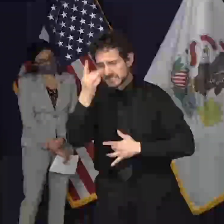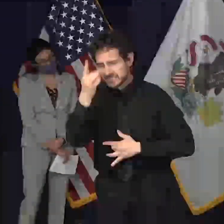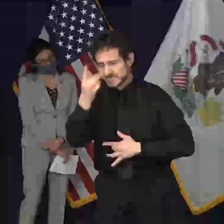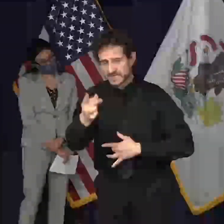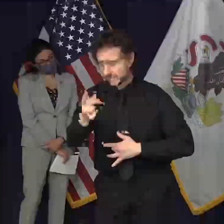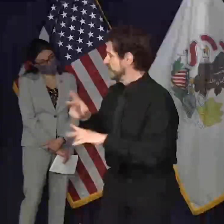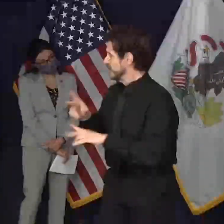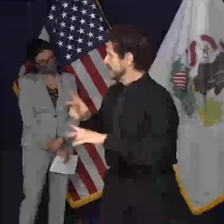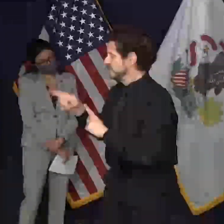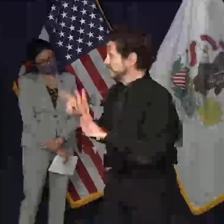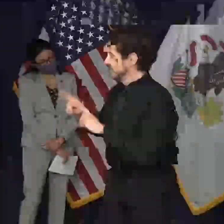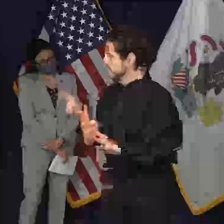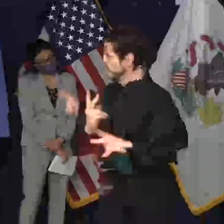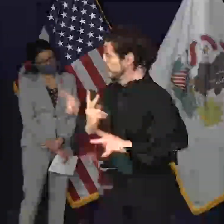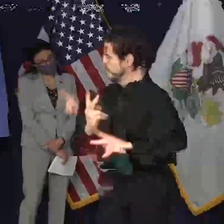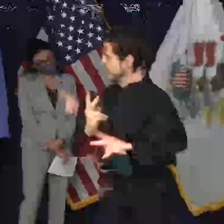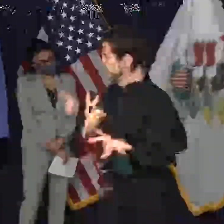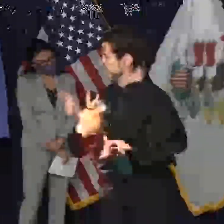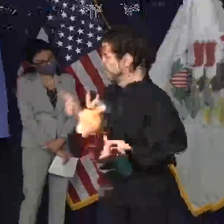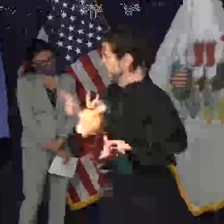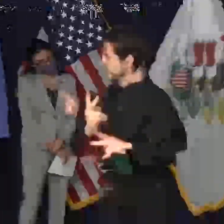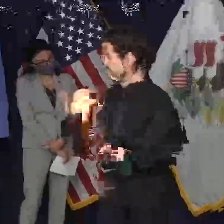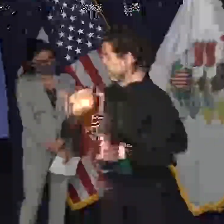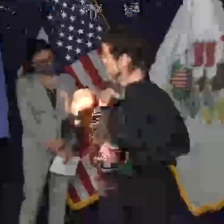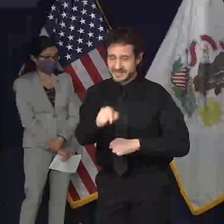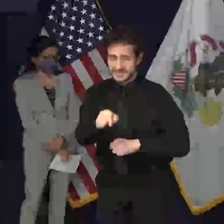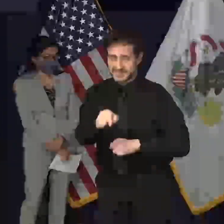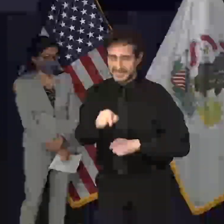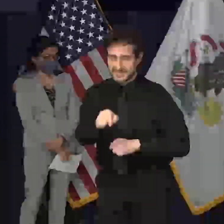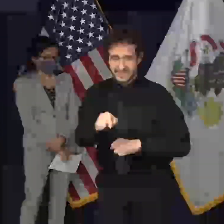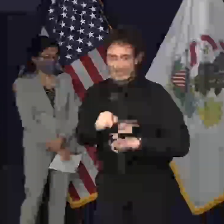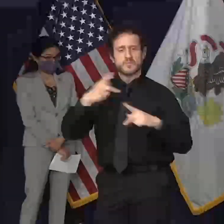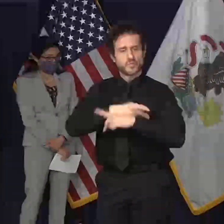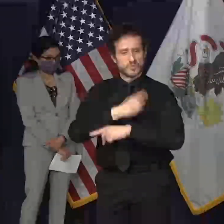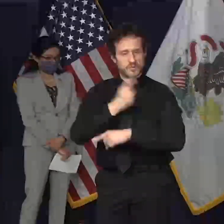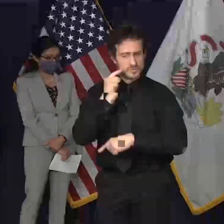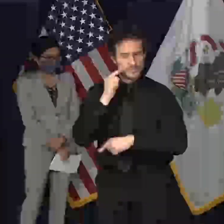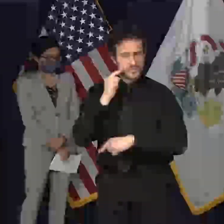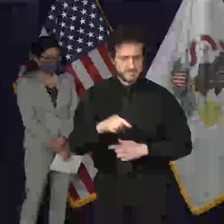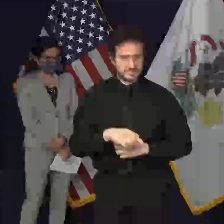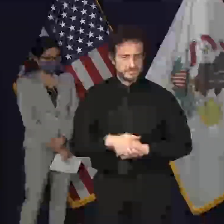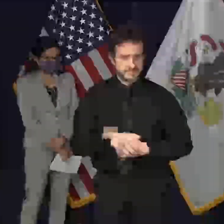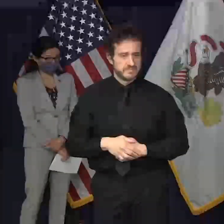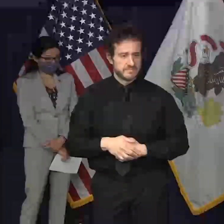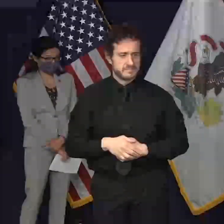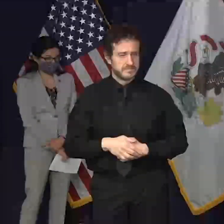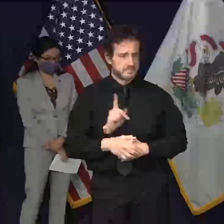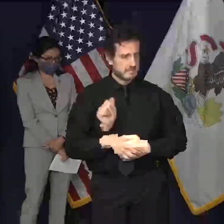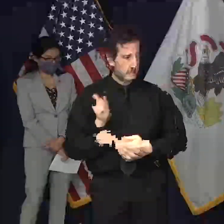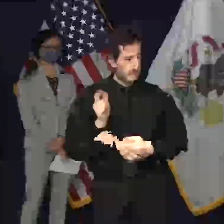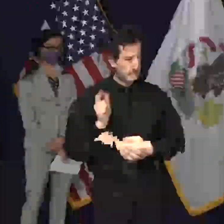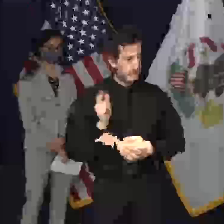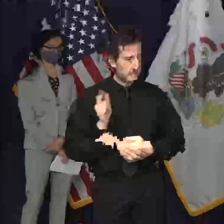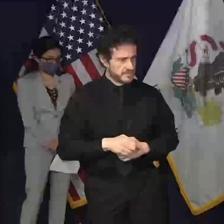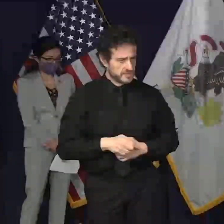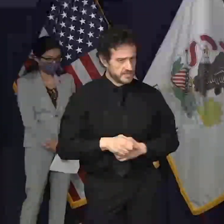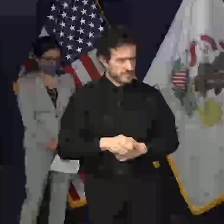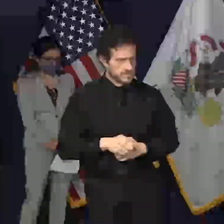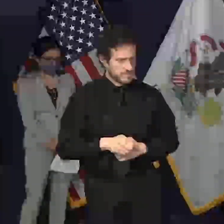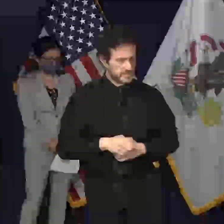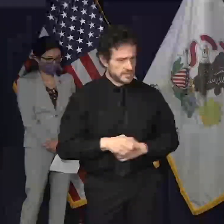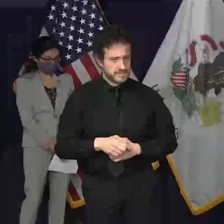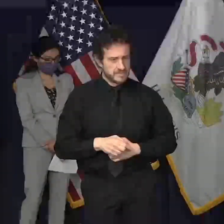seem like an act of protection. It actually seems that it would be increasing their risk. Well, you're there, Dr. Zike, mm-hmm. from my colleague Michelle Gallardo